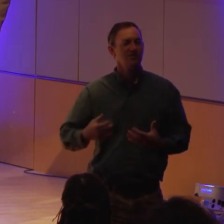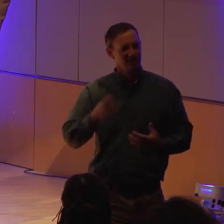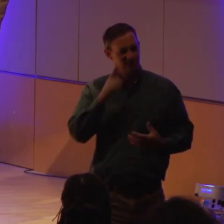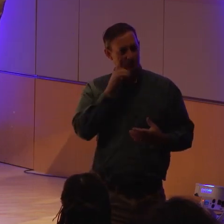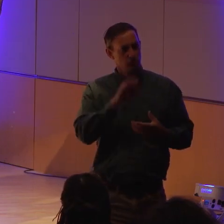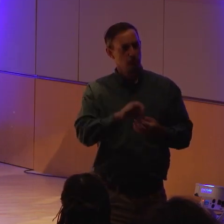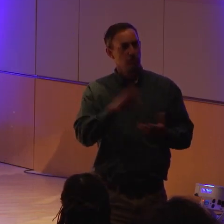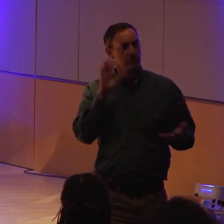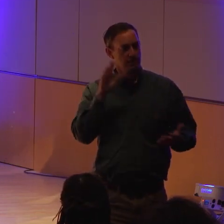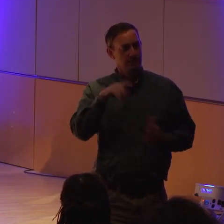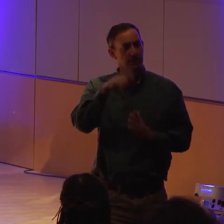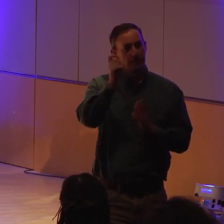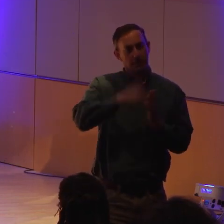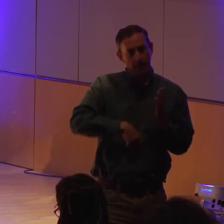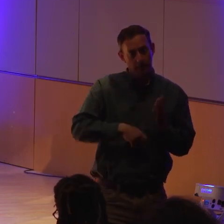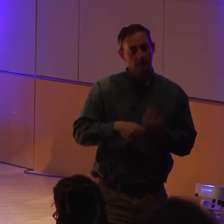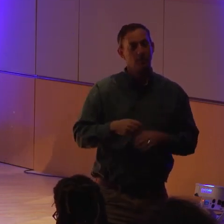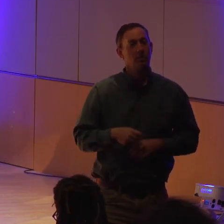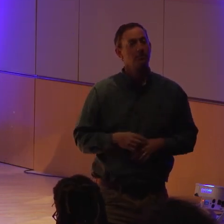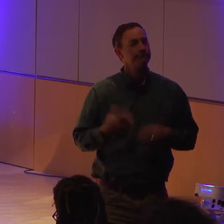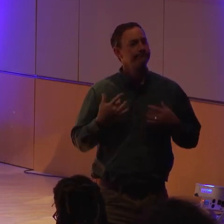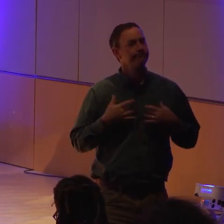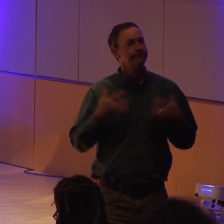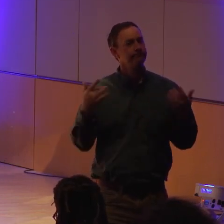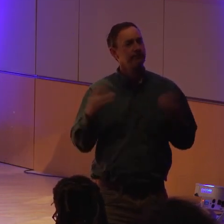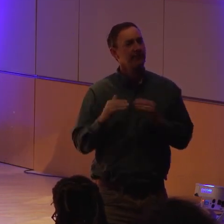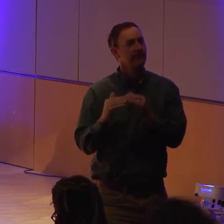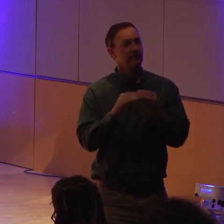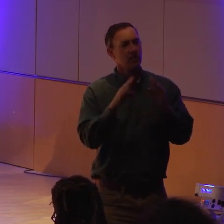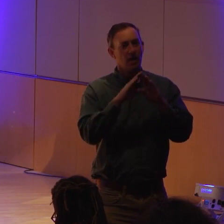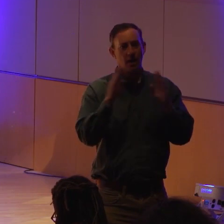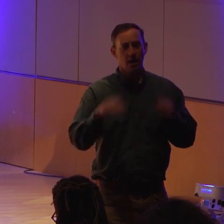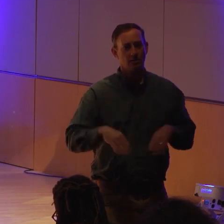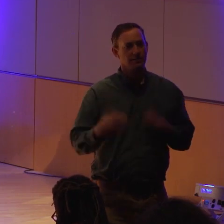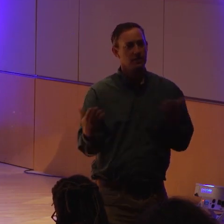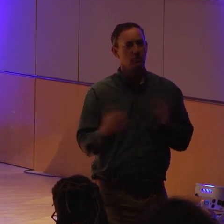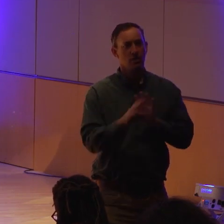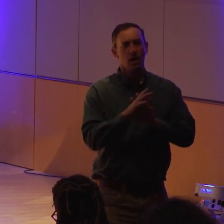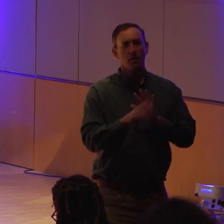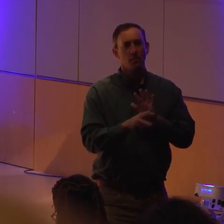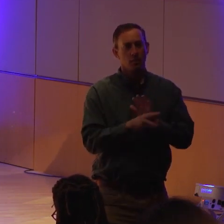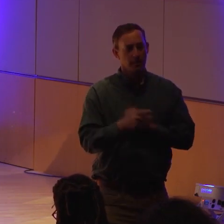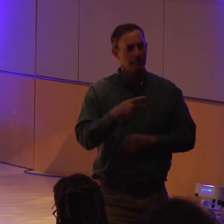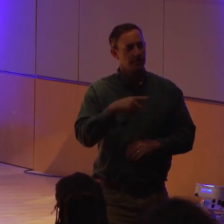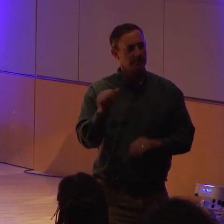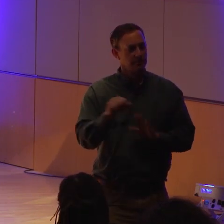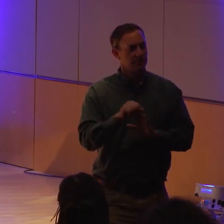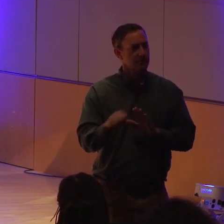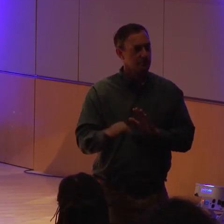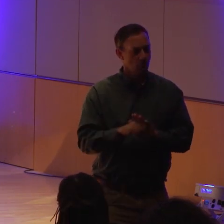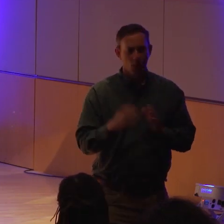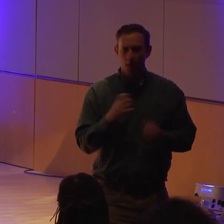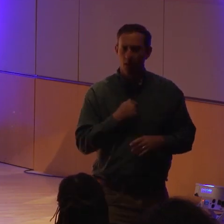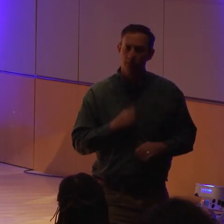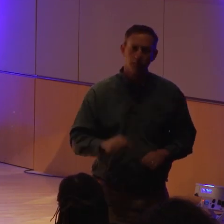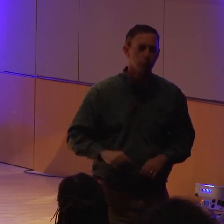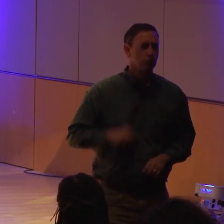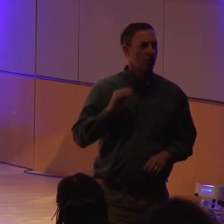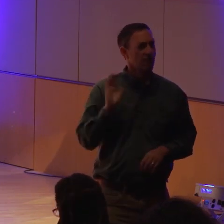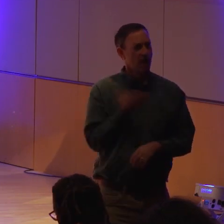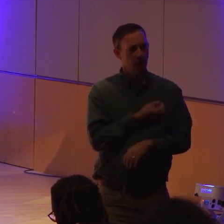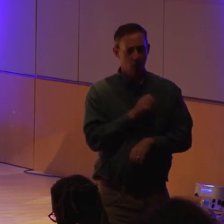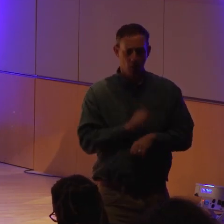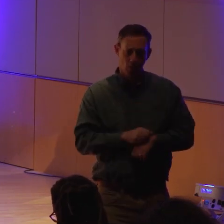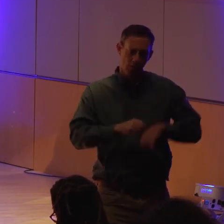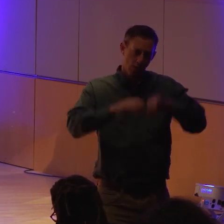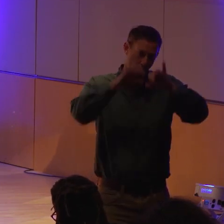released a white paper, The State of Fair Housing in the Commonwealth of Pennsylvania. I'm so very proud of the work our team put into